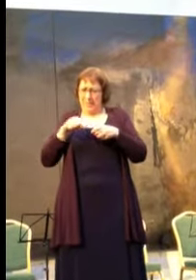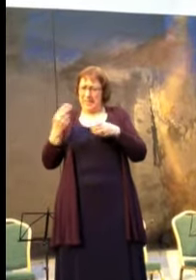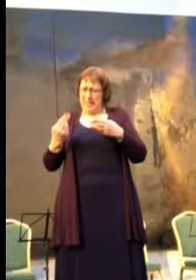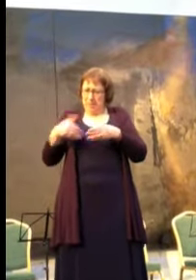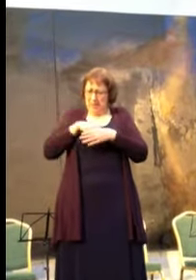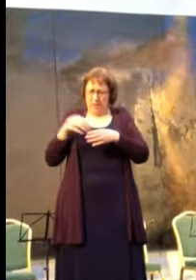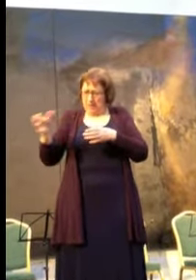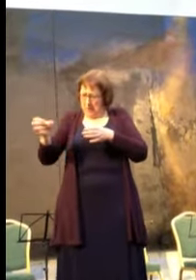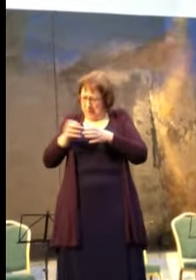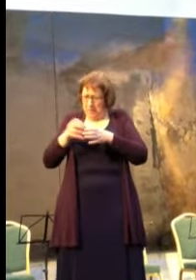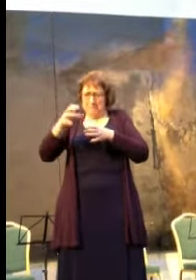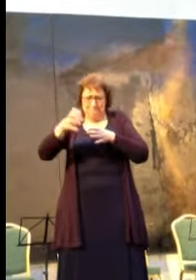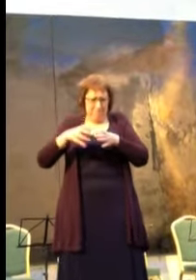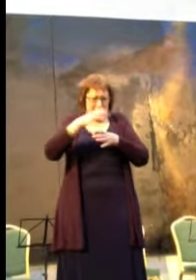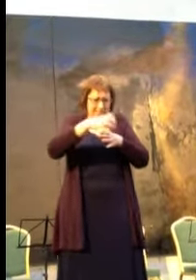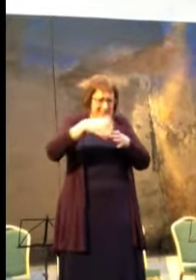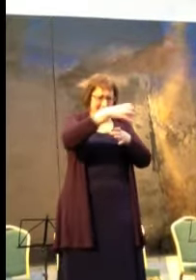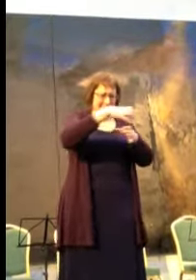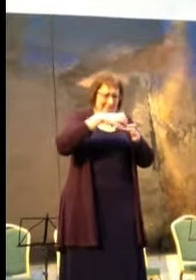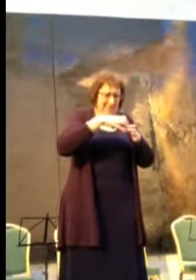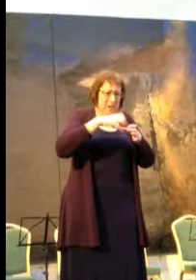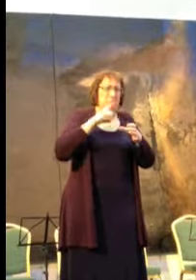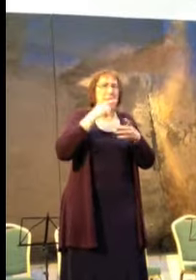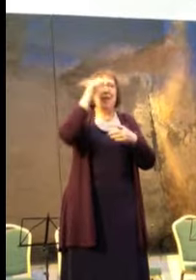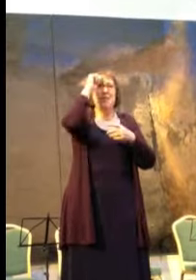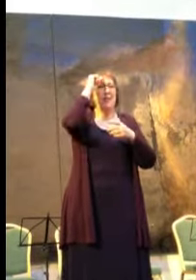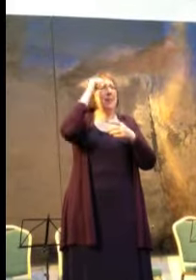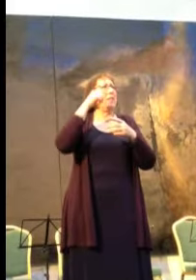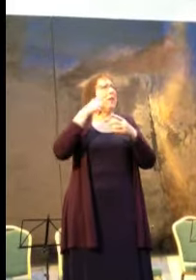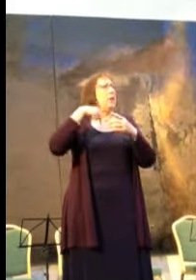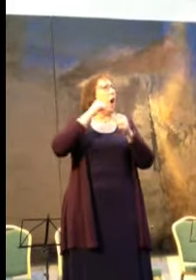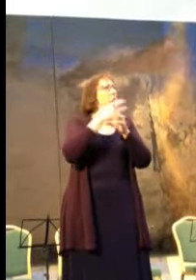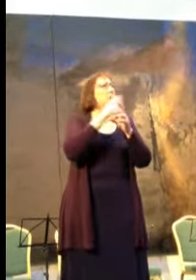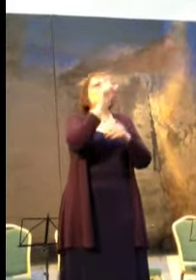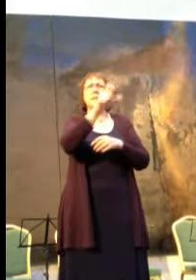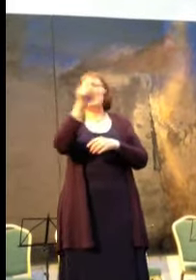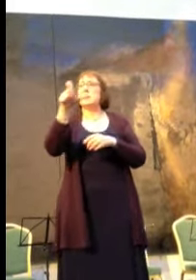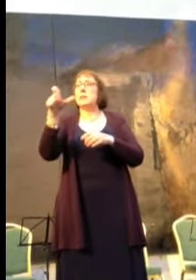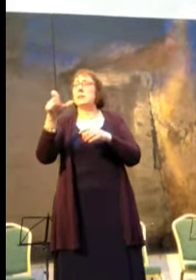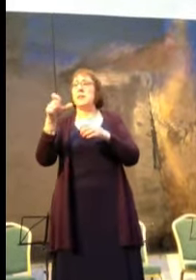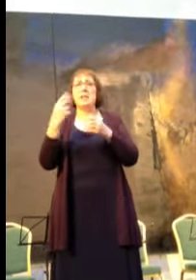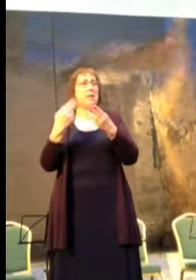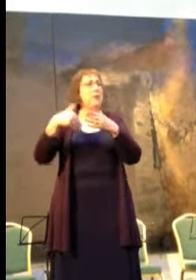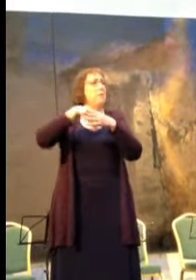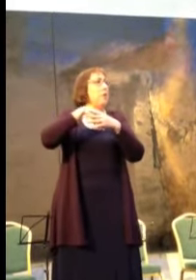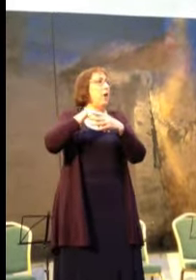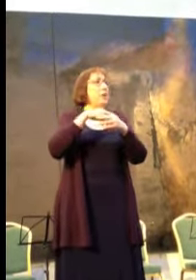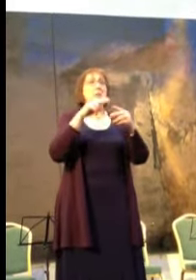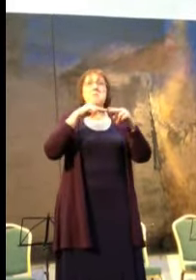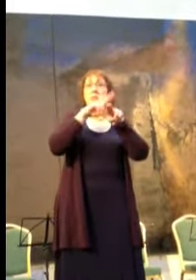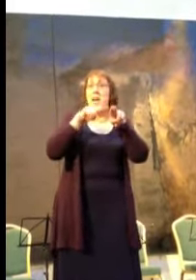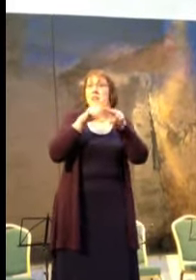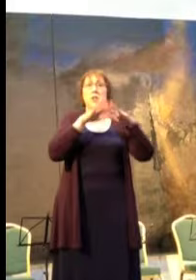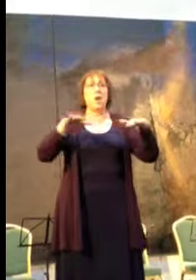made flimsy. I think that the active engagement of all of our citizens in decision-making at local and national